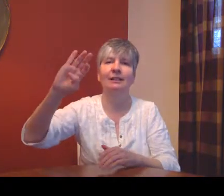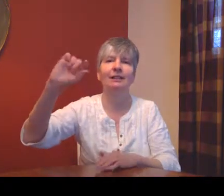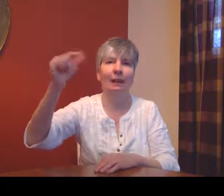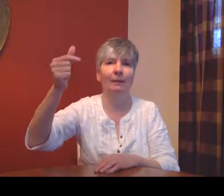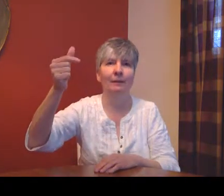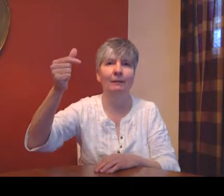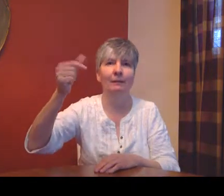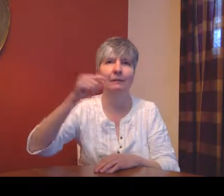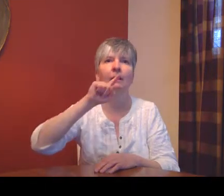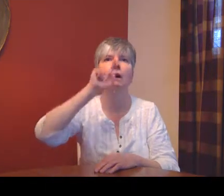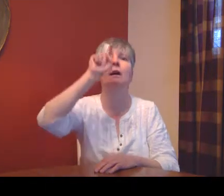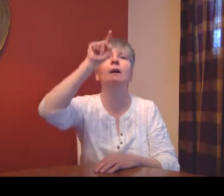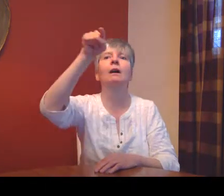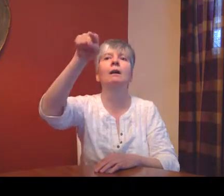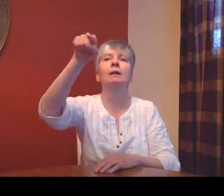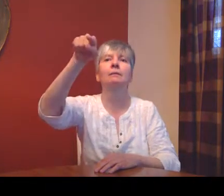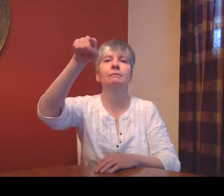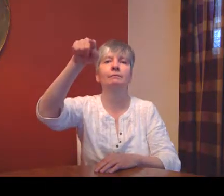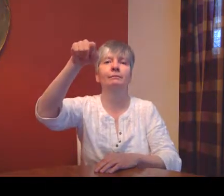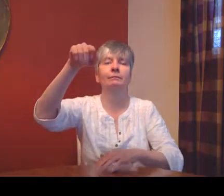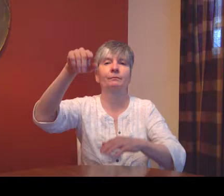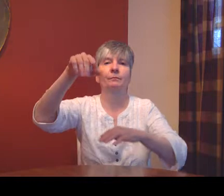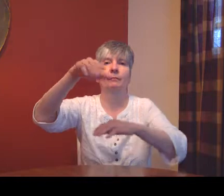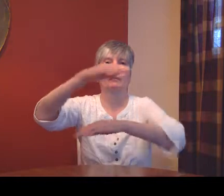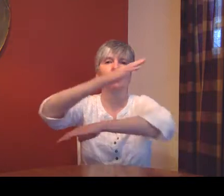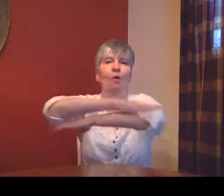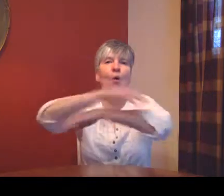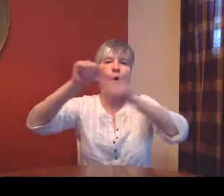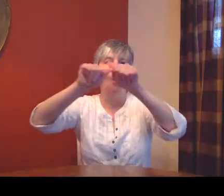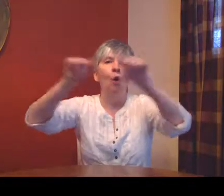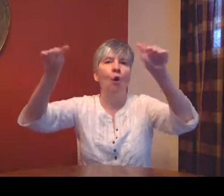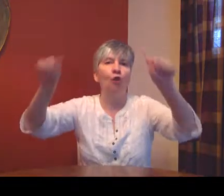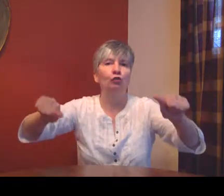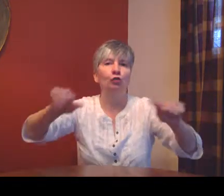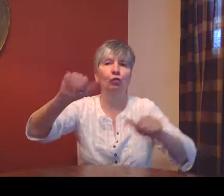the center of the church, above the altar.